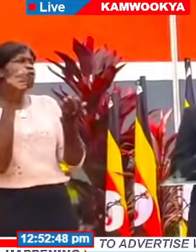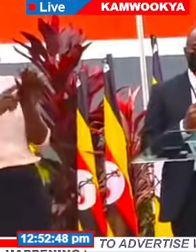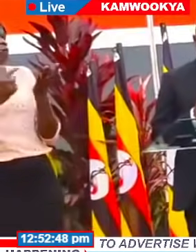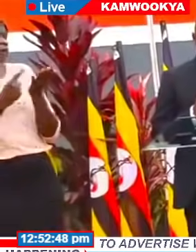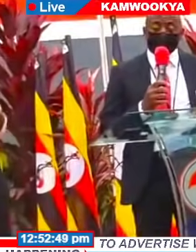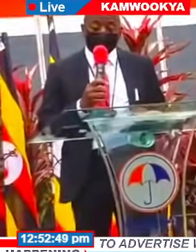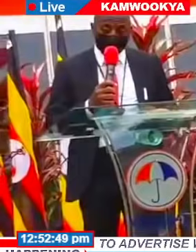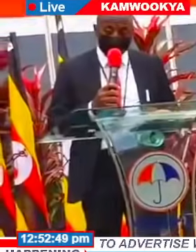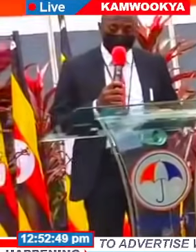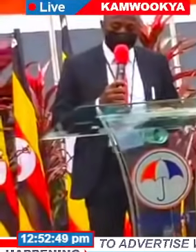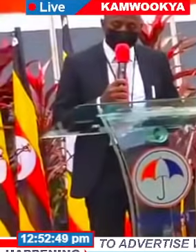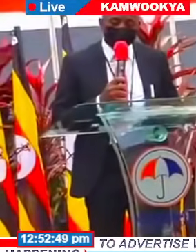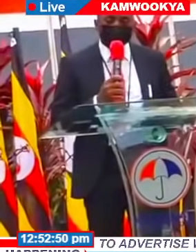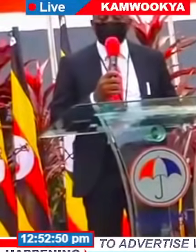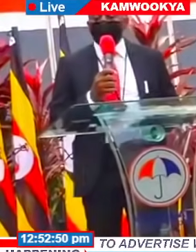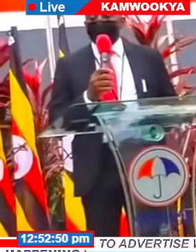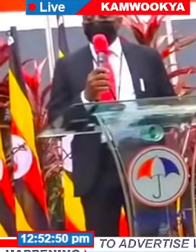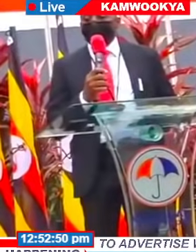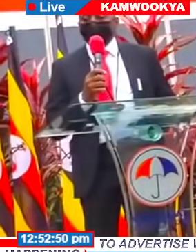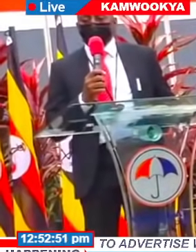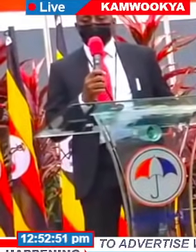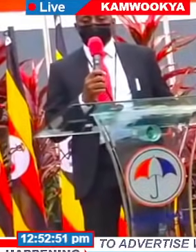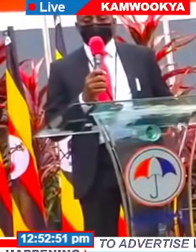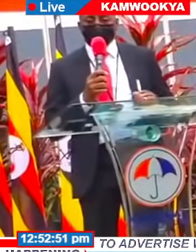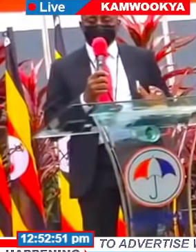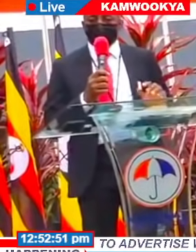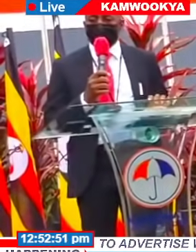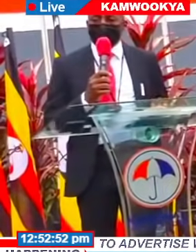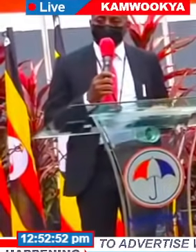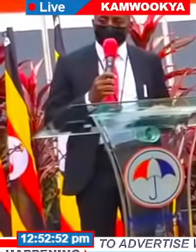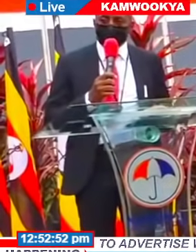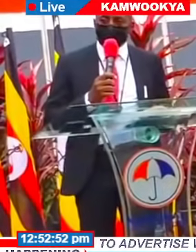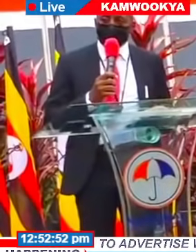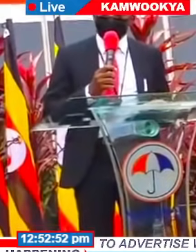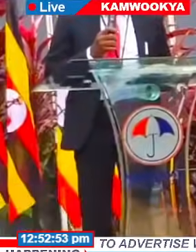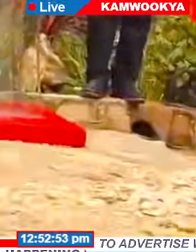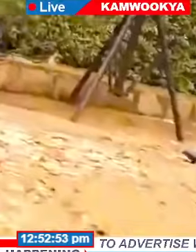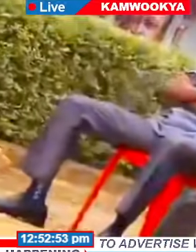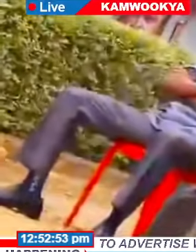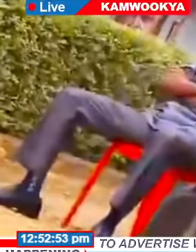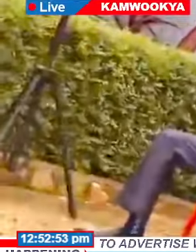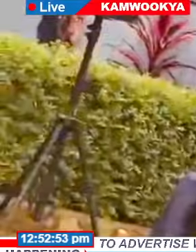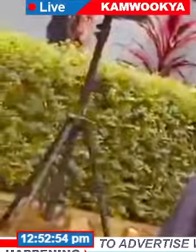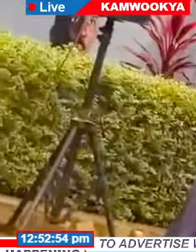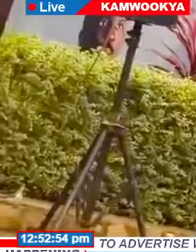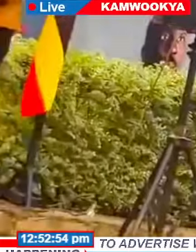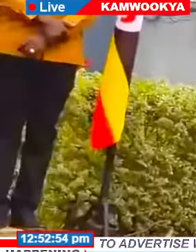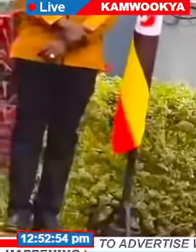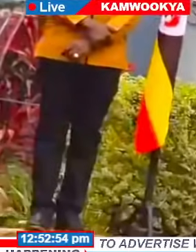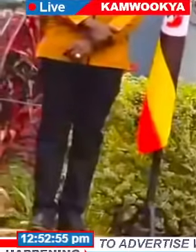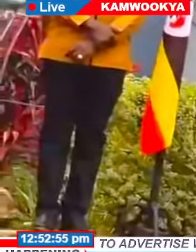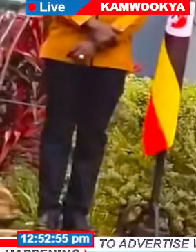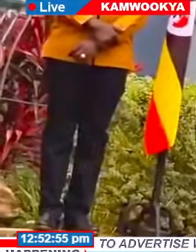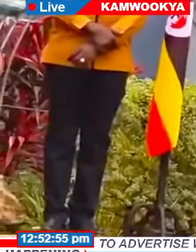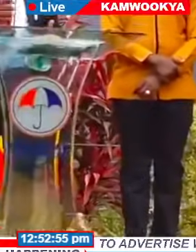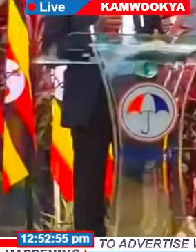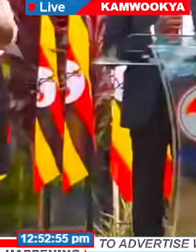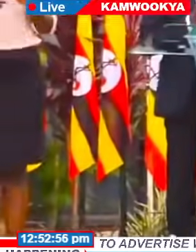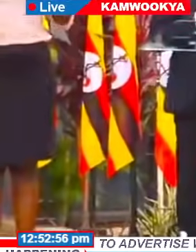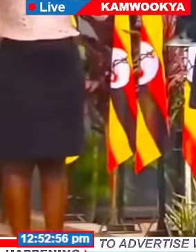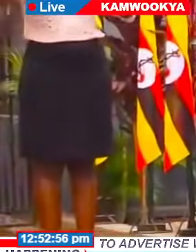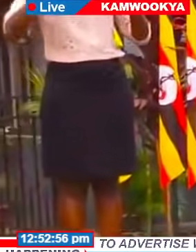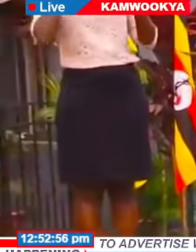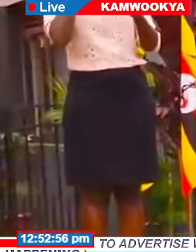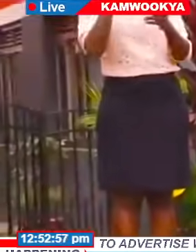kuba ntono nnyo ababa bakagemebwako, zijja kuba miliyoni nga 10 abantu abakagemebwa. N'olwekyo tujja